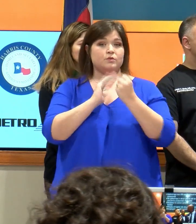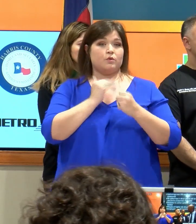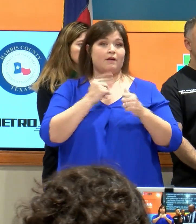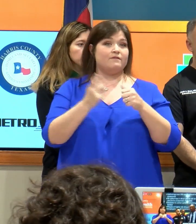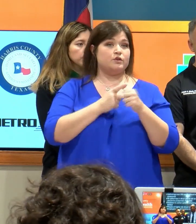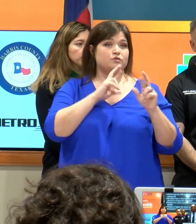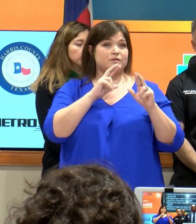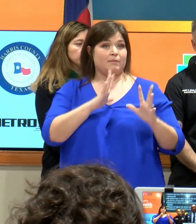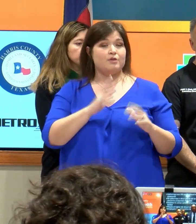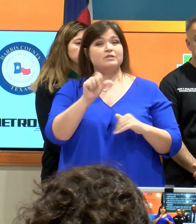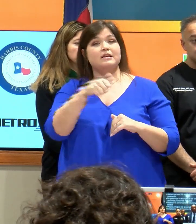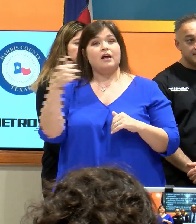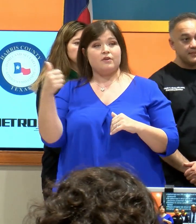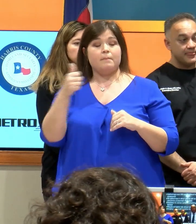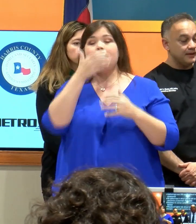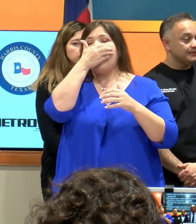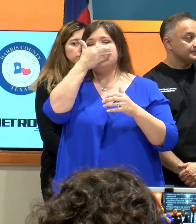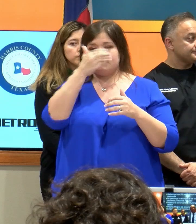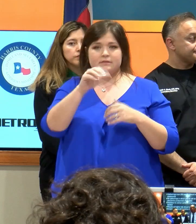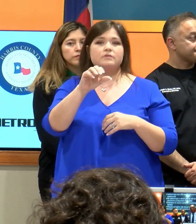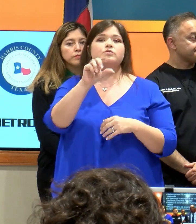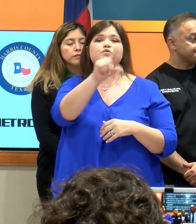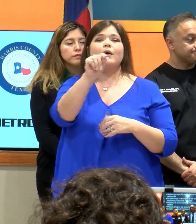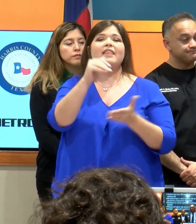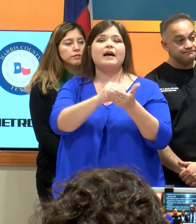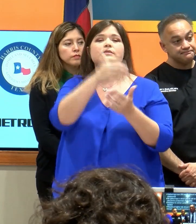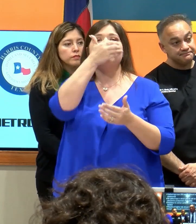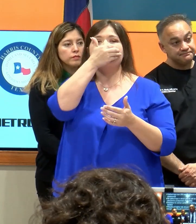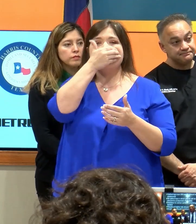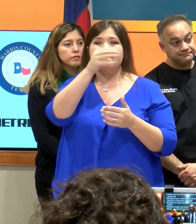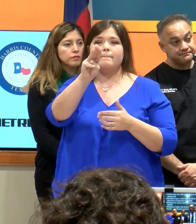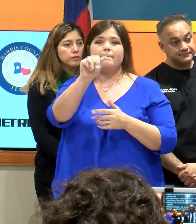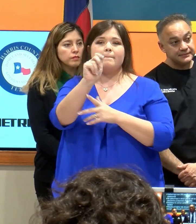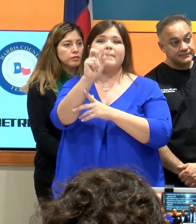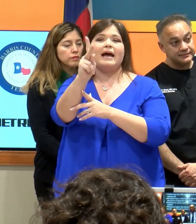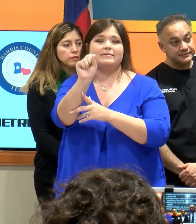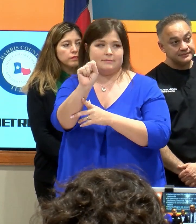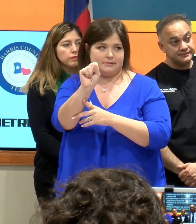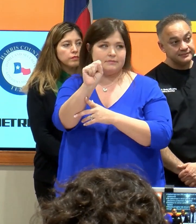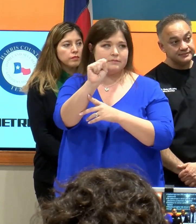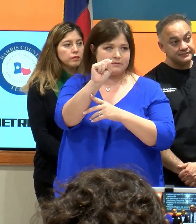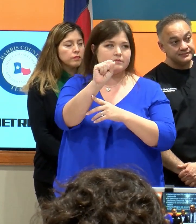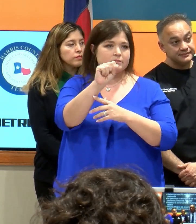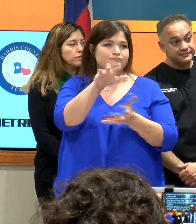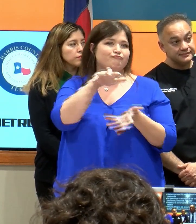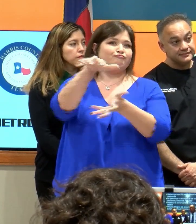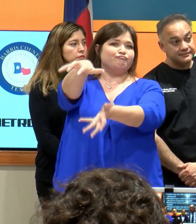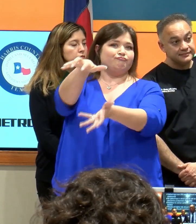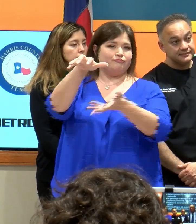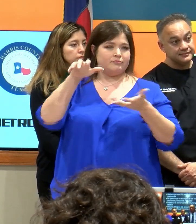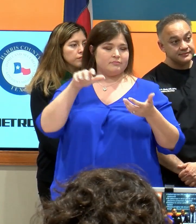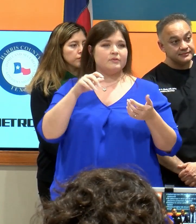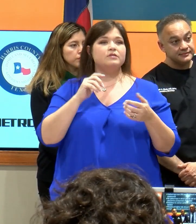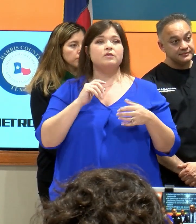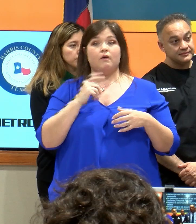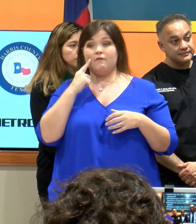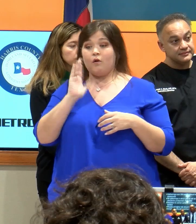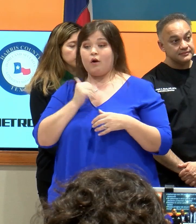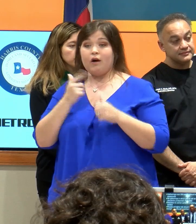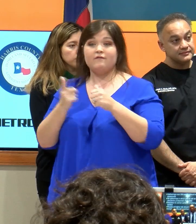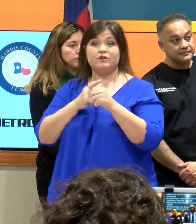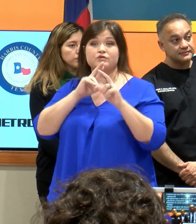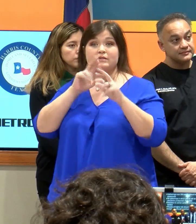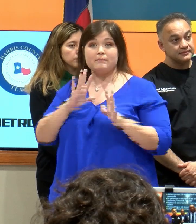Dr. Shah. So that's 20,000. And the point, just over the weekend, through our own inventory,